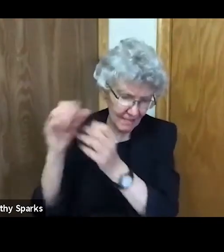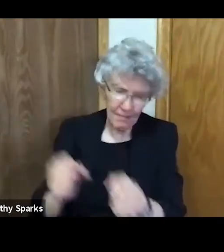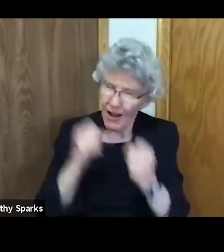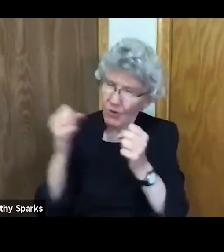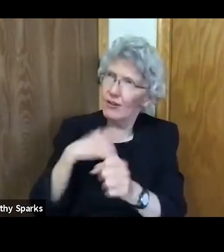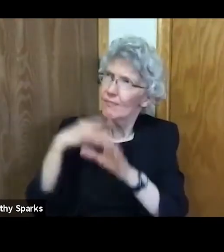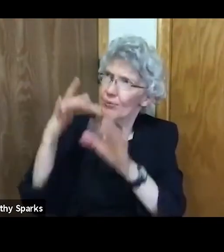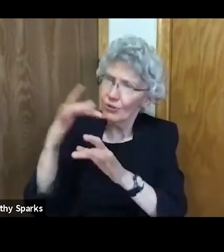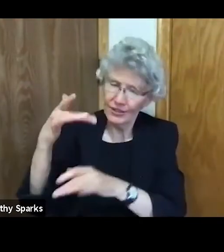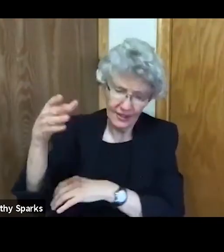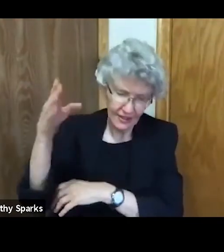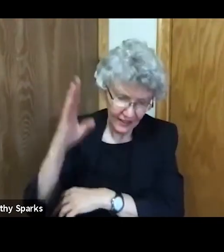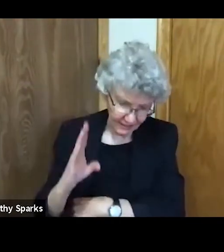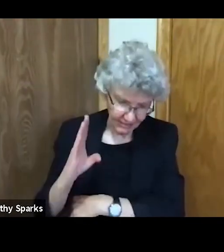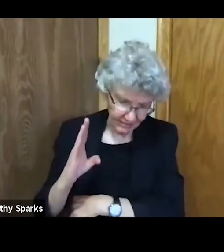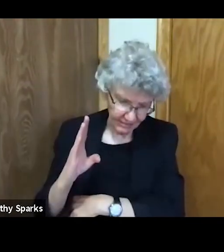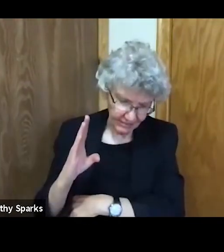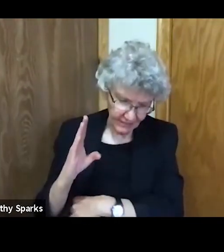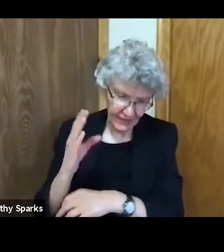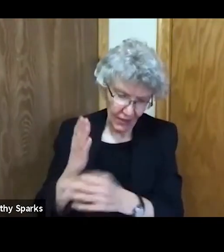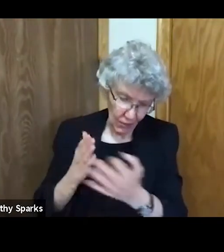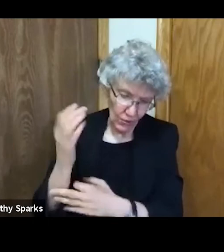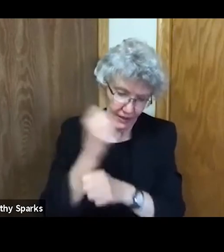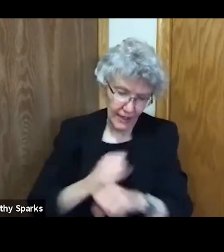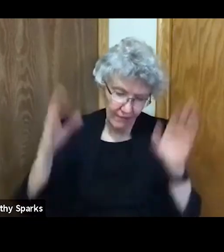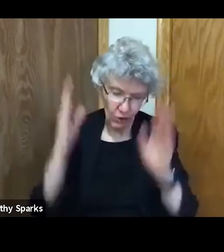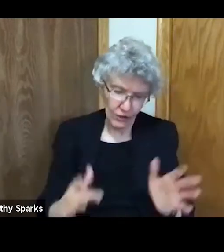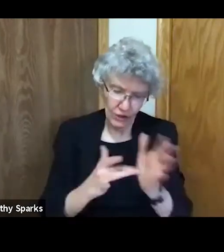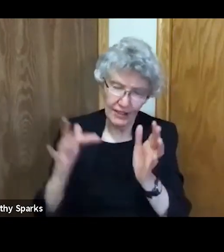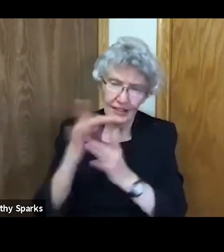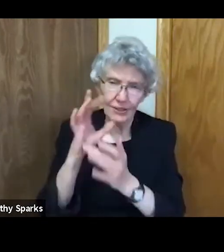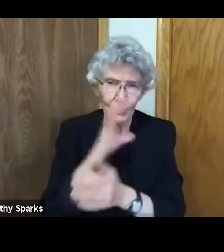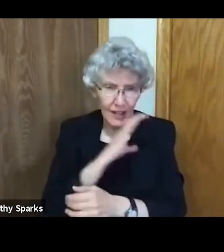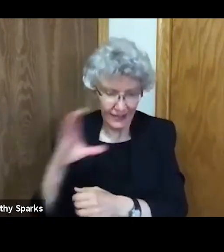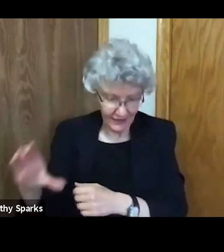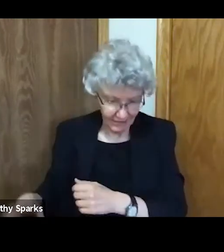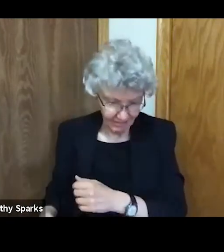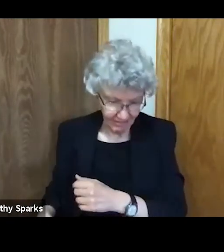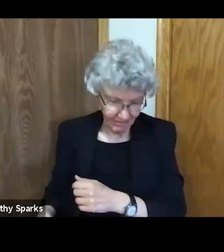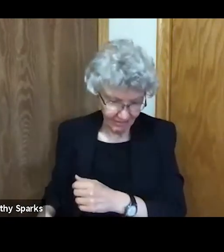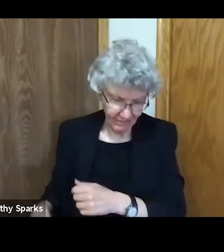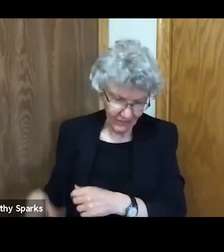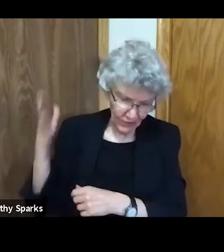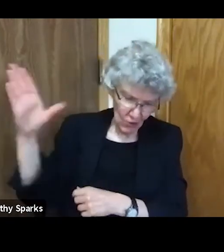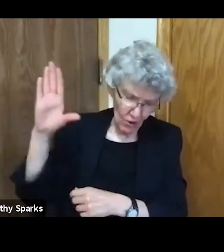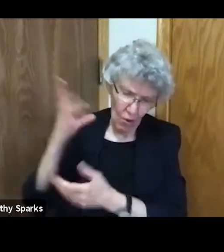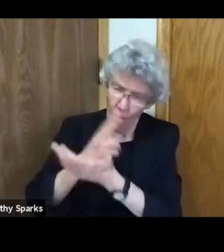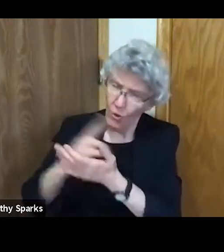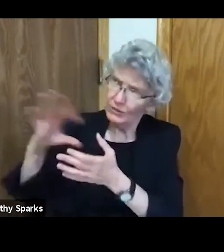give thanks and praise to you, Almighty and merciful God, through our Savior, Jesus